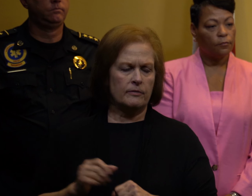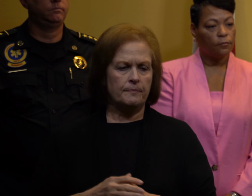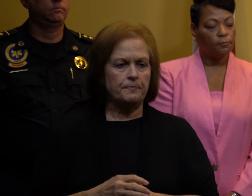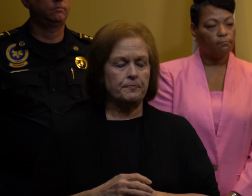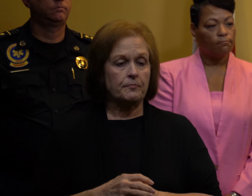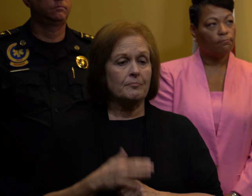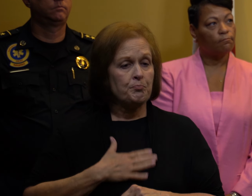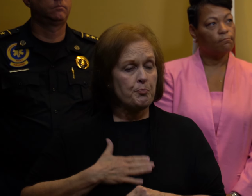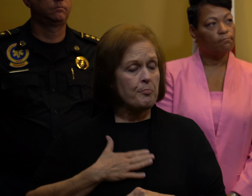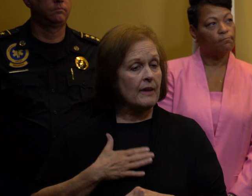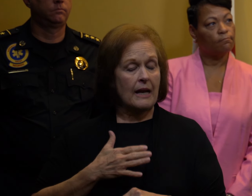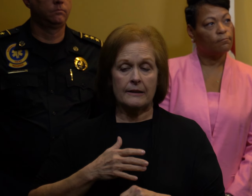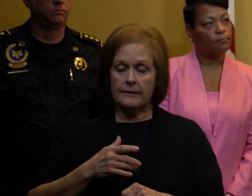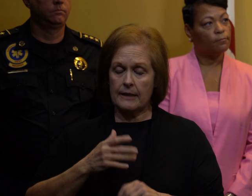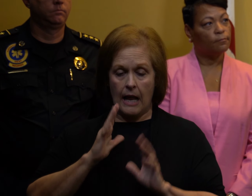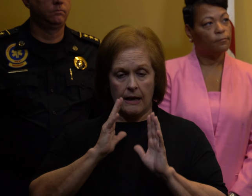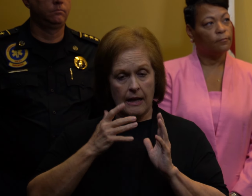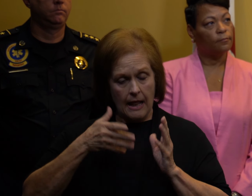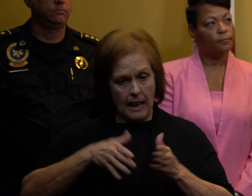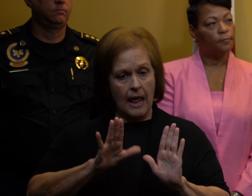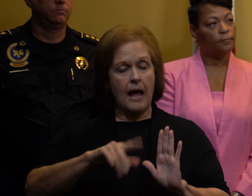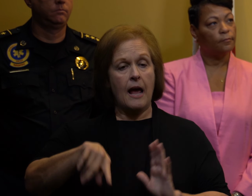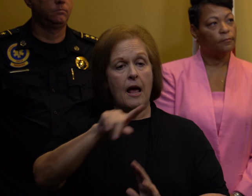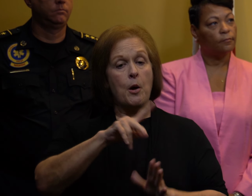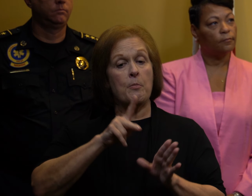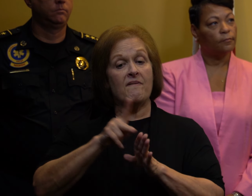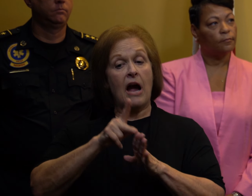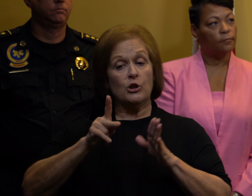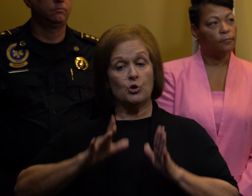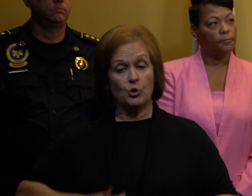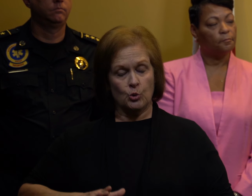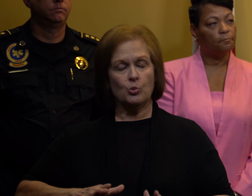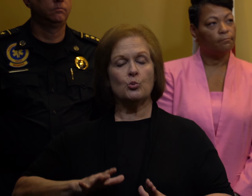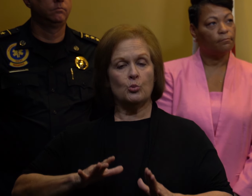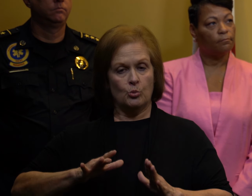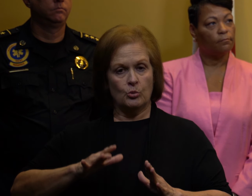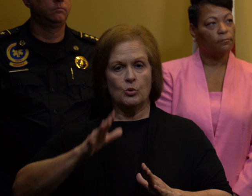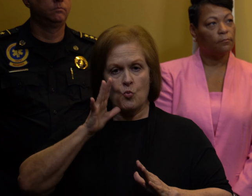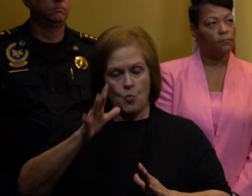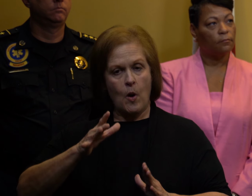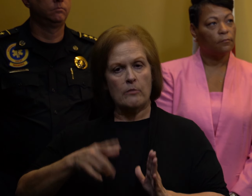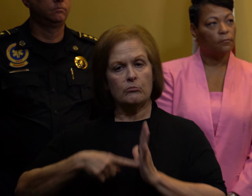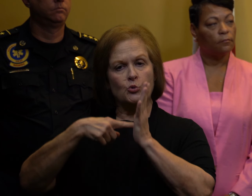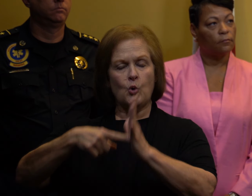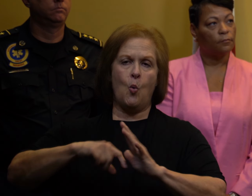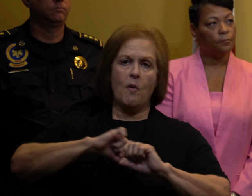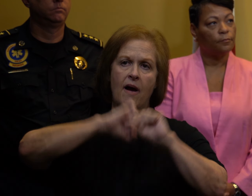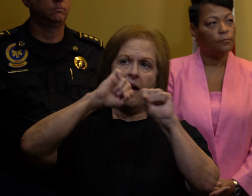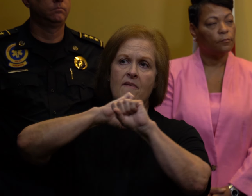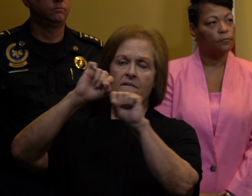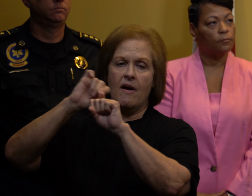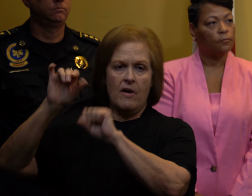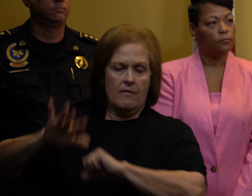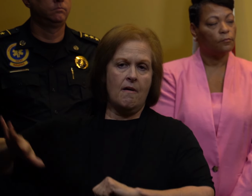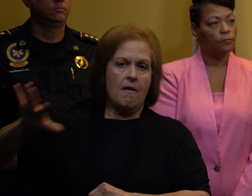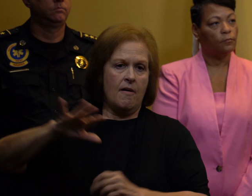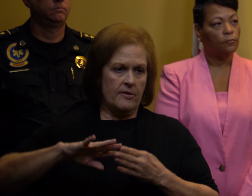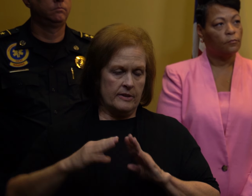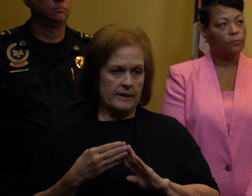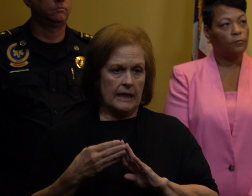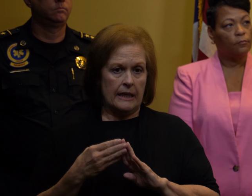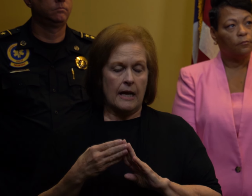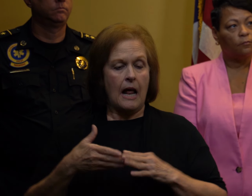Leave the fireworks to the trained professionals. Please take advantage of the professional fireworks displays that will be in and around the city this